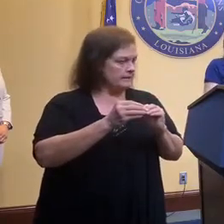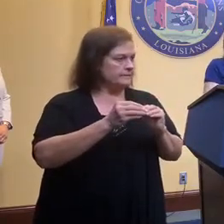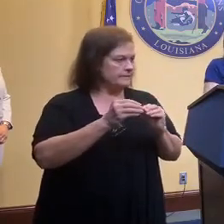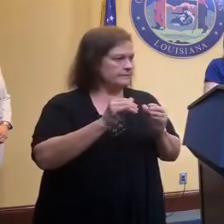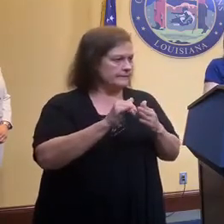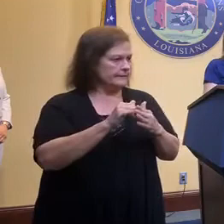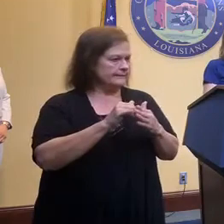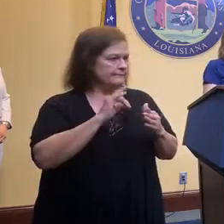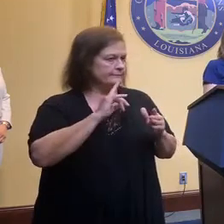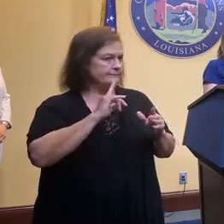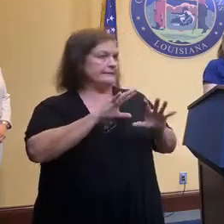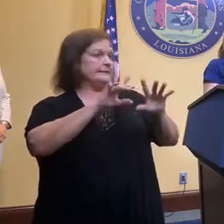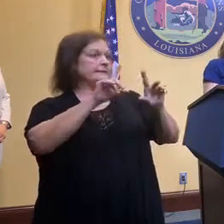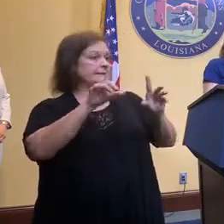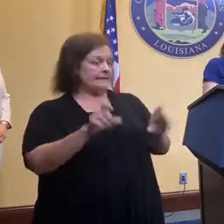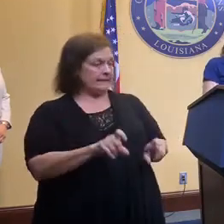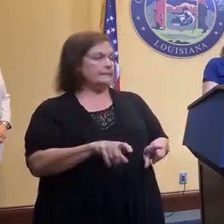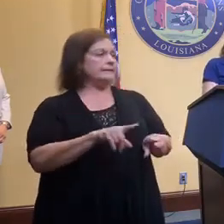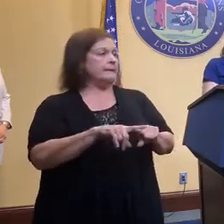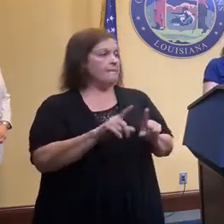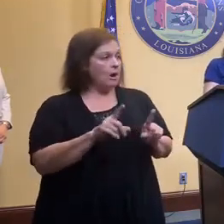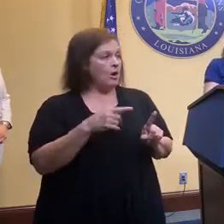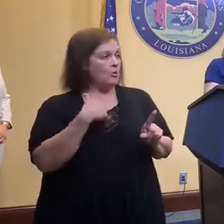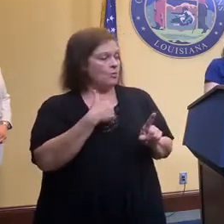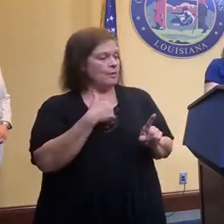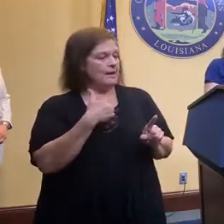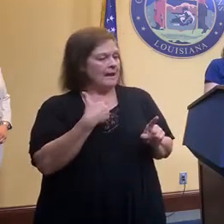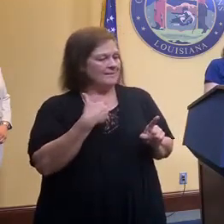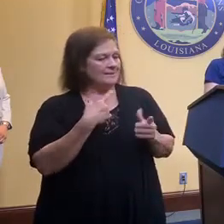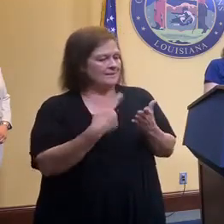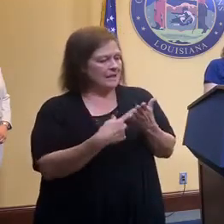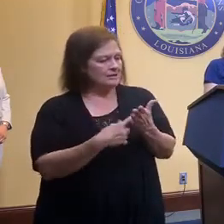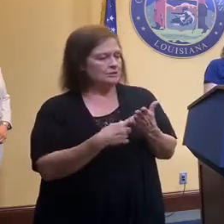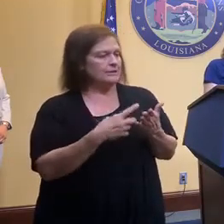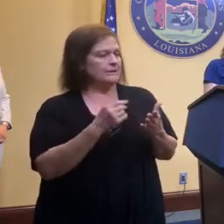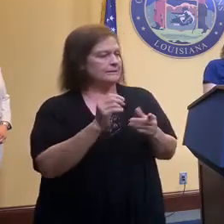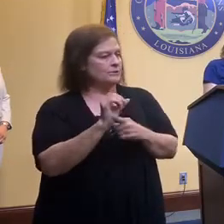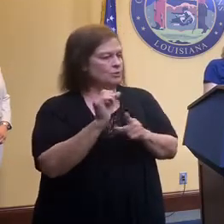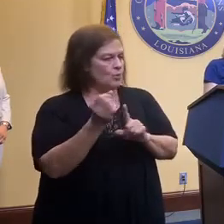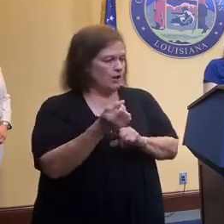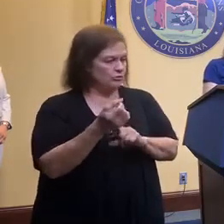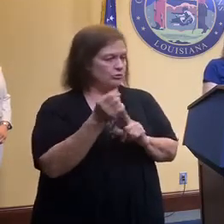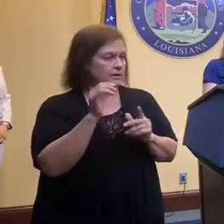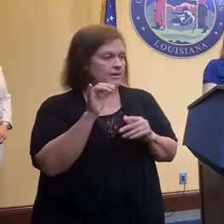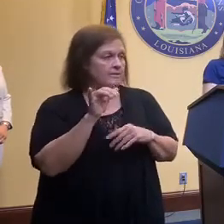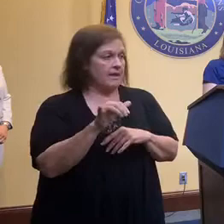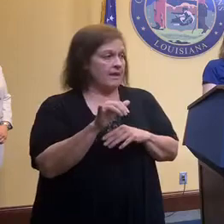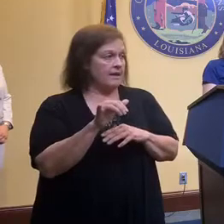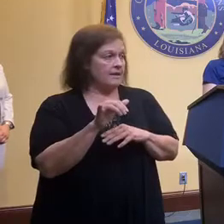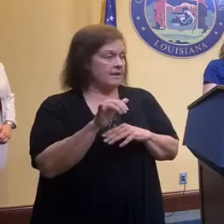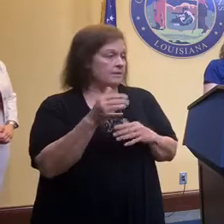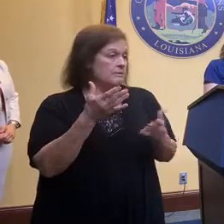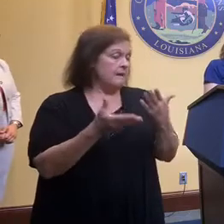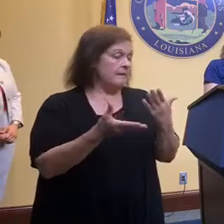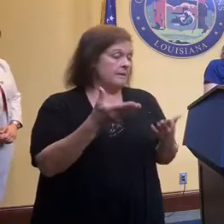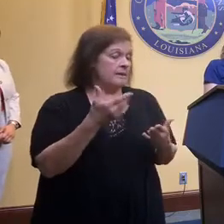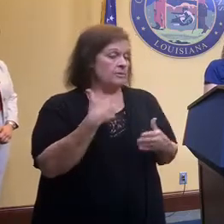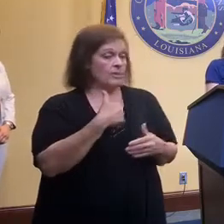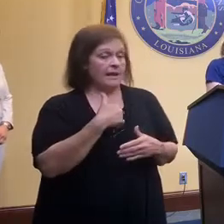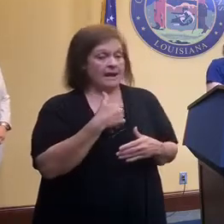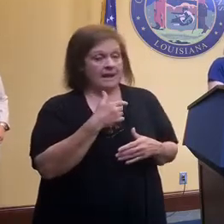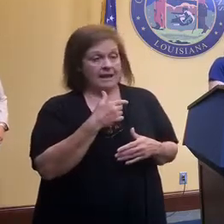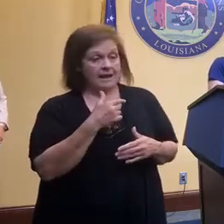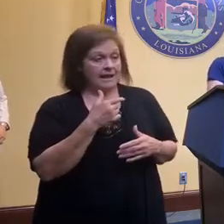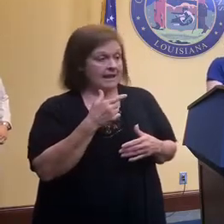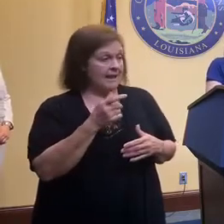testing. But we are facing and having discussions about a situation in which we might have to